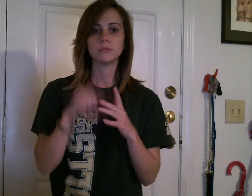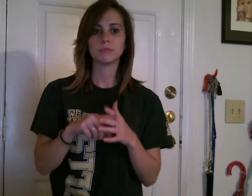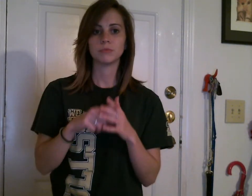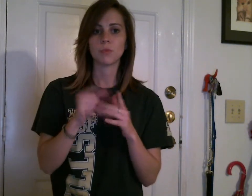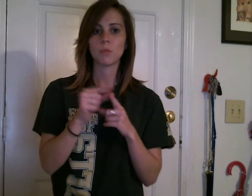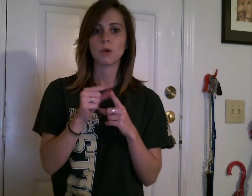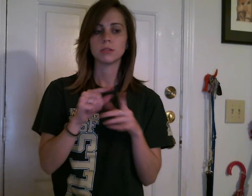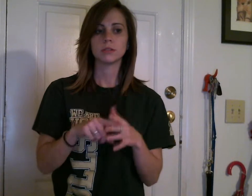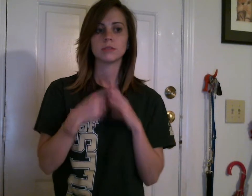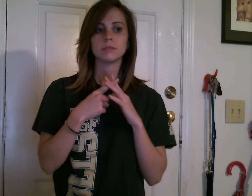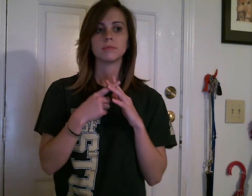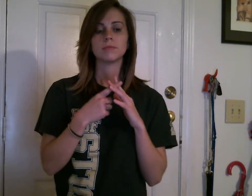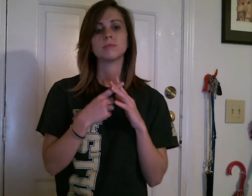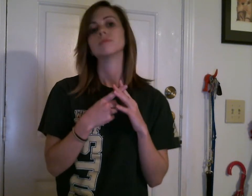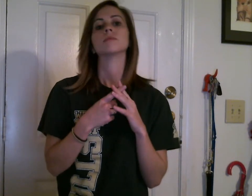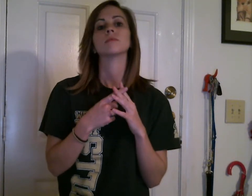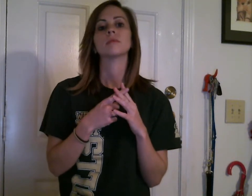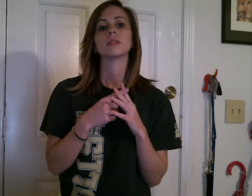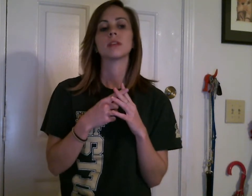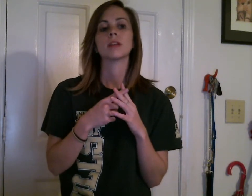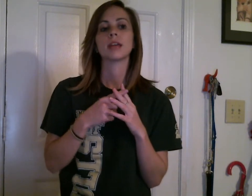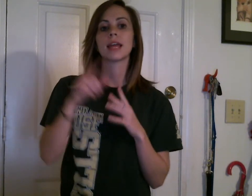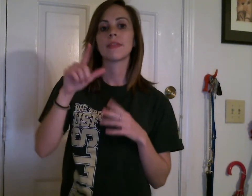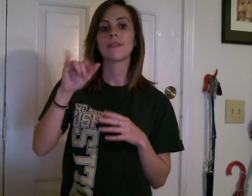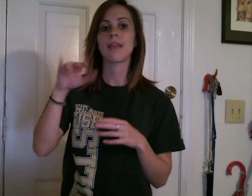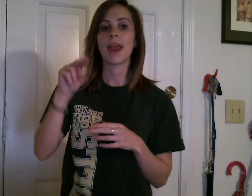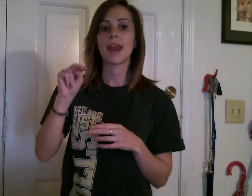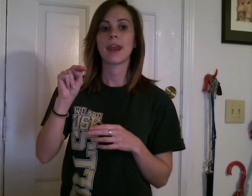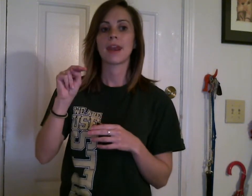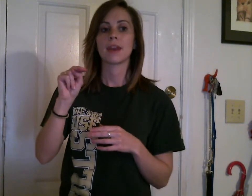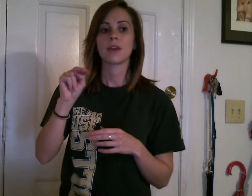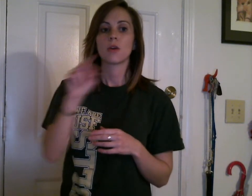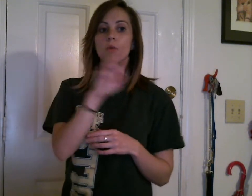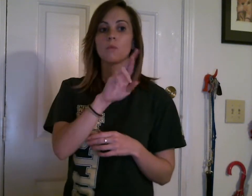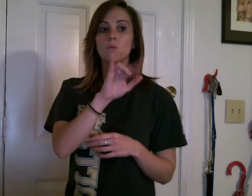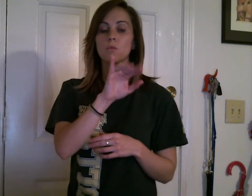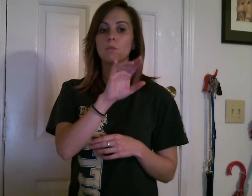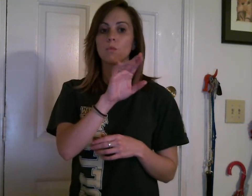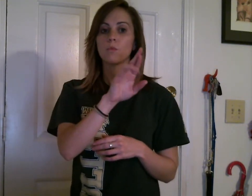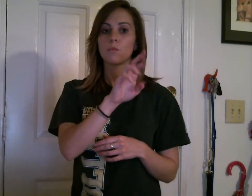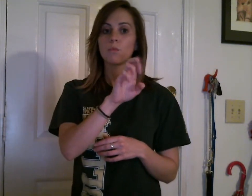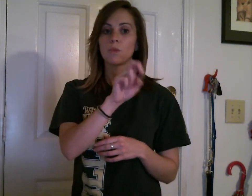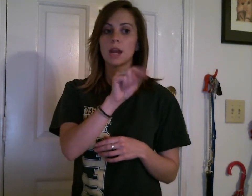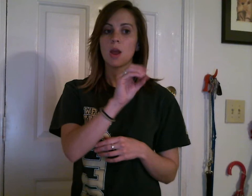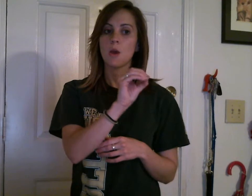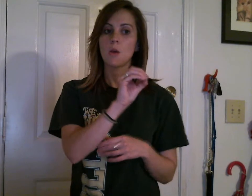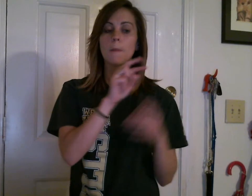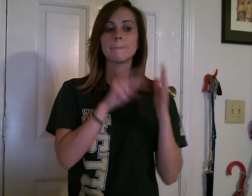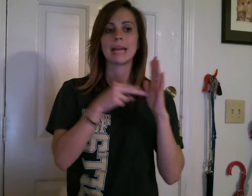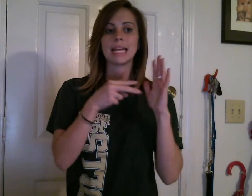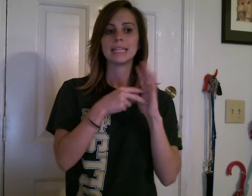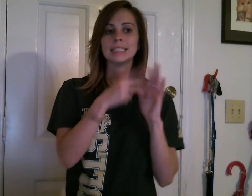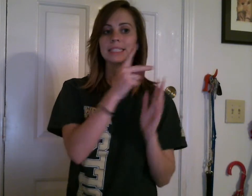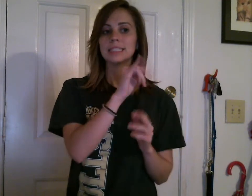Latin, the term reno means kidney. In Greek, nephro. Now, if I put that together with an ending